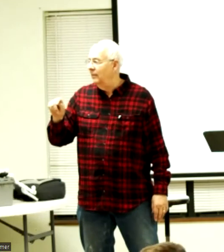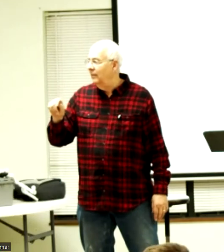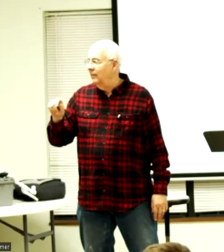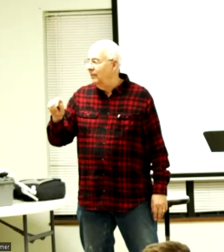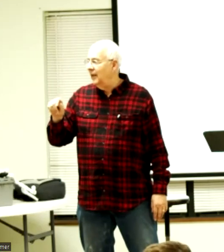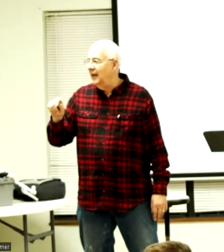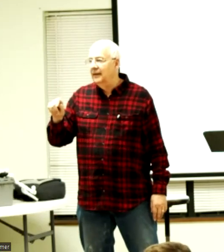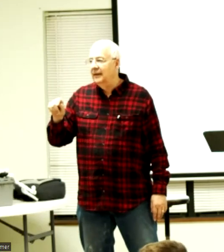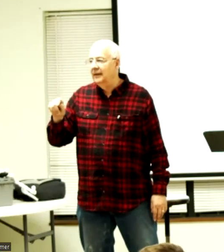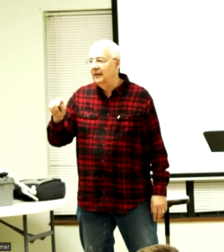Okay.